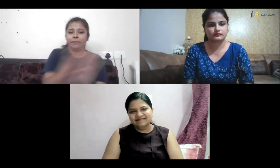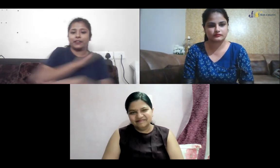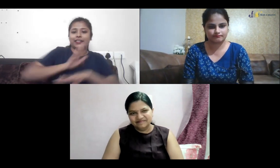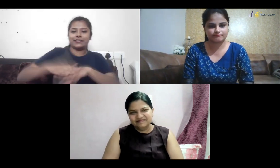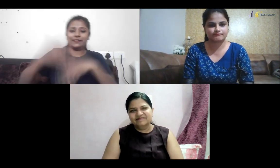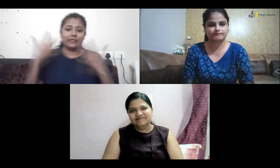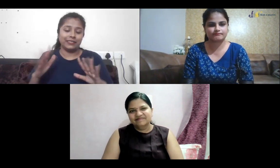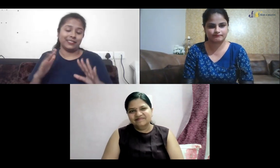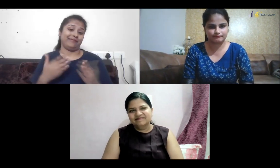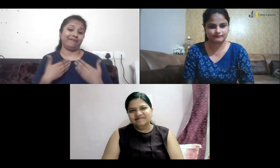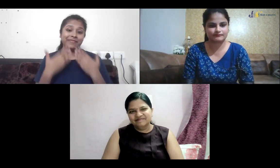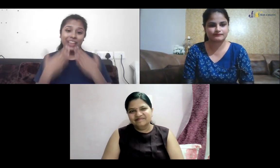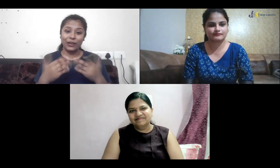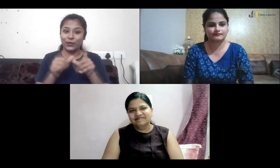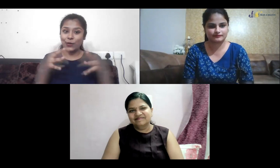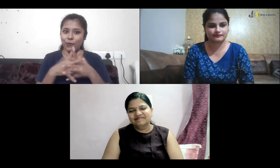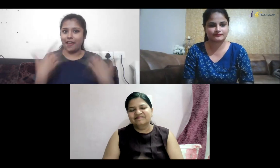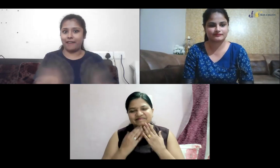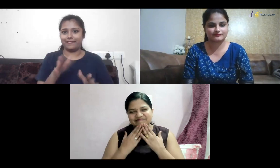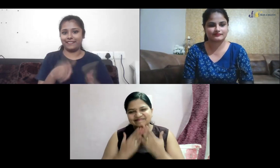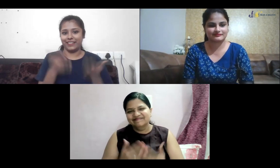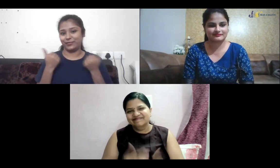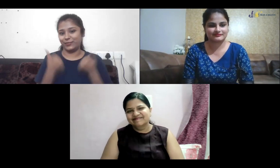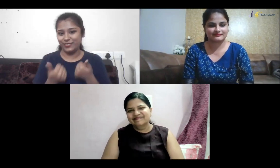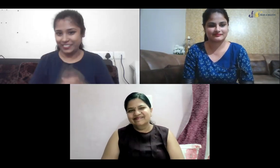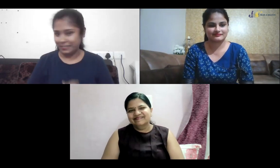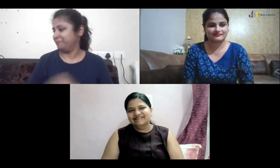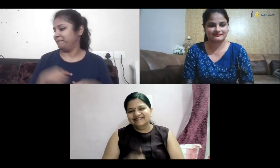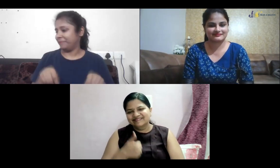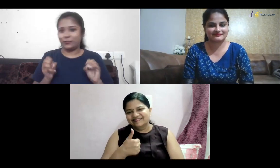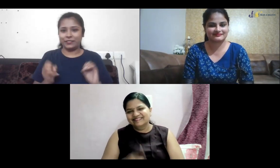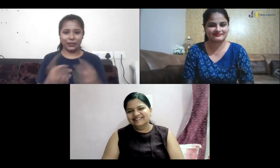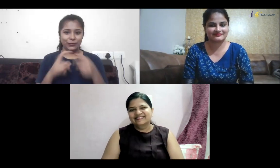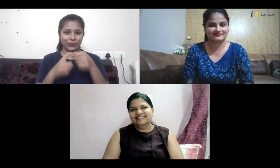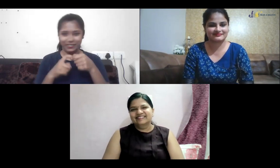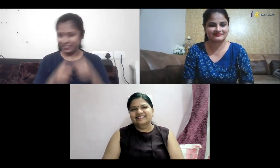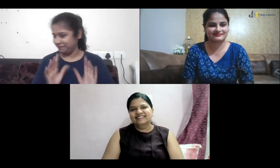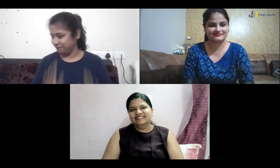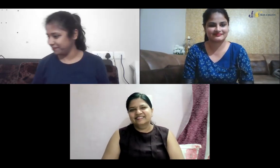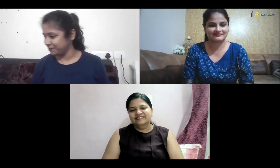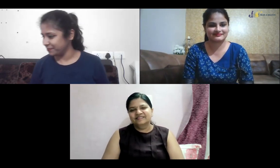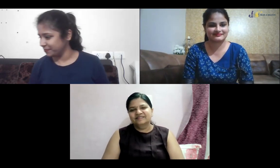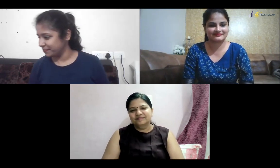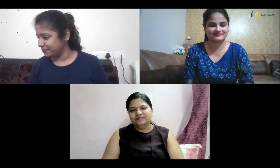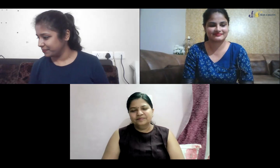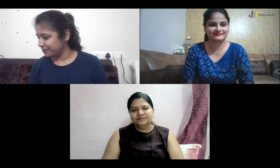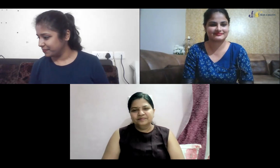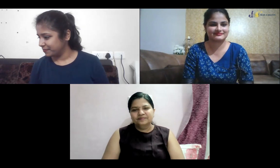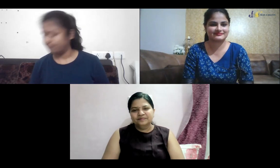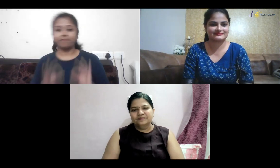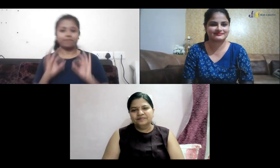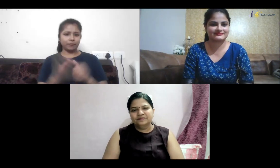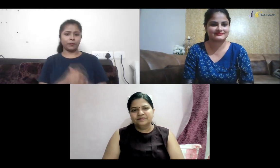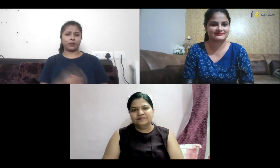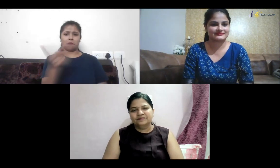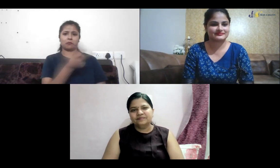raped, and now communication also. As a woman, we have one advocate woman now. So I have some questions for